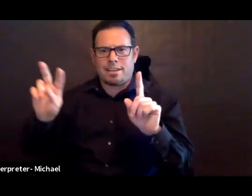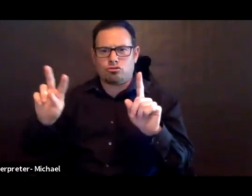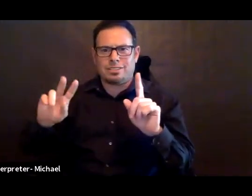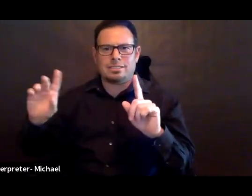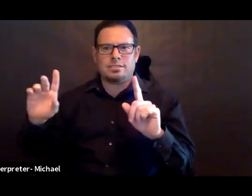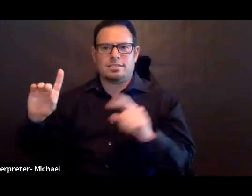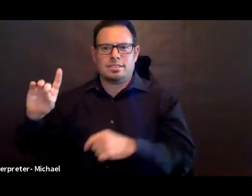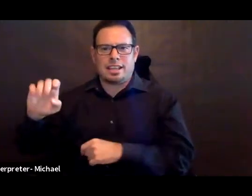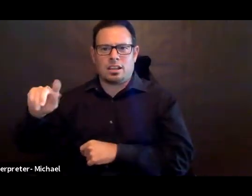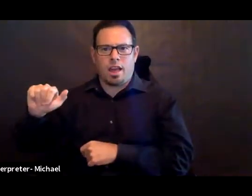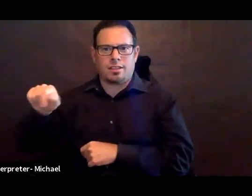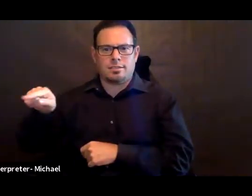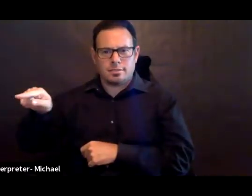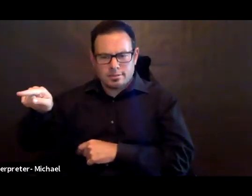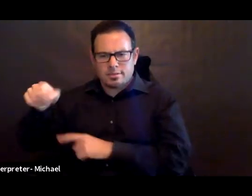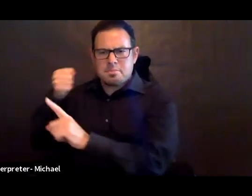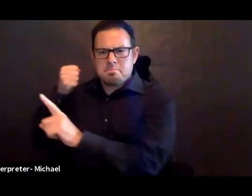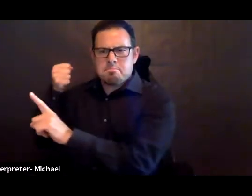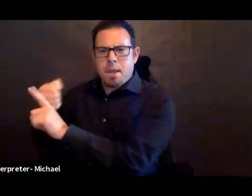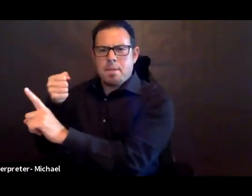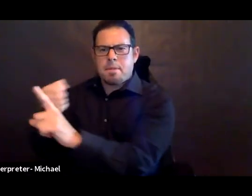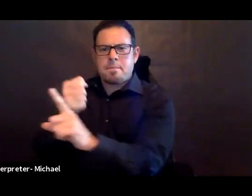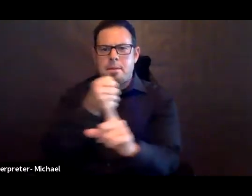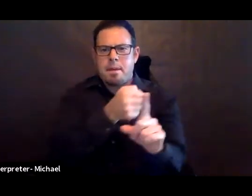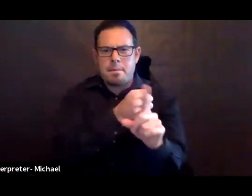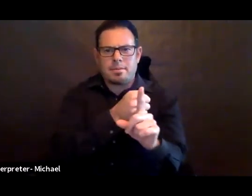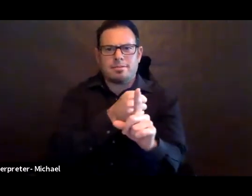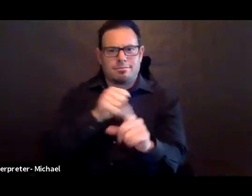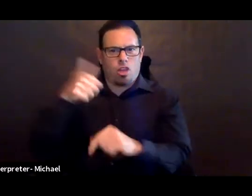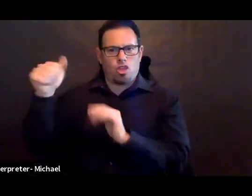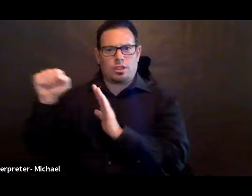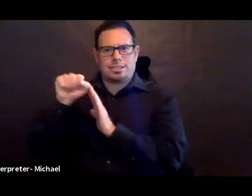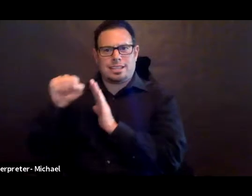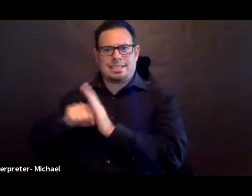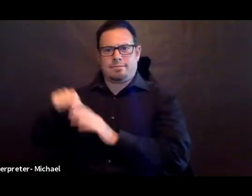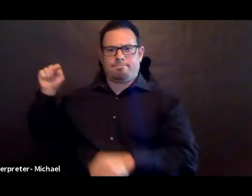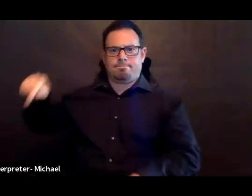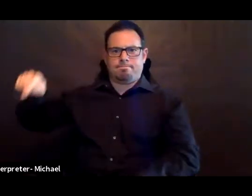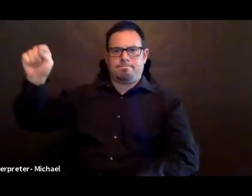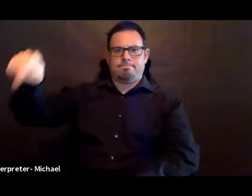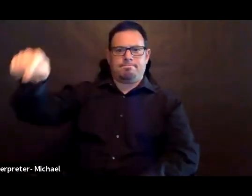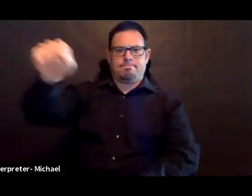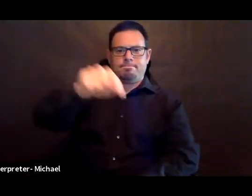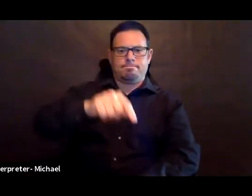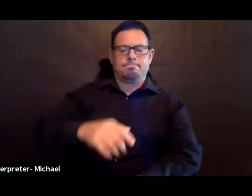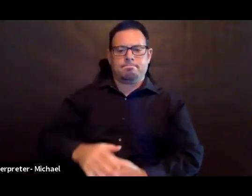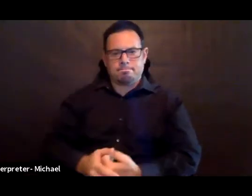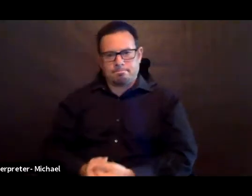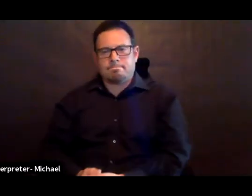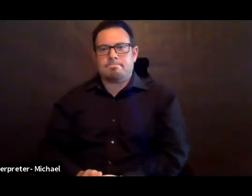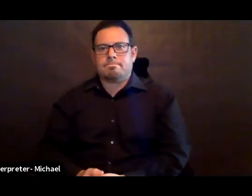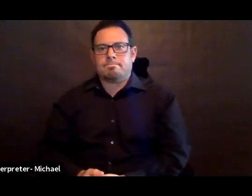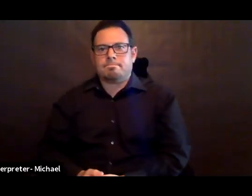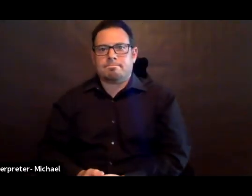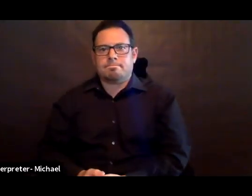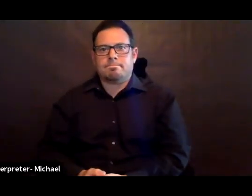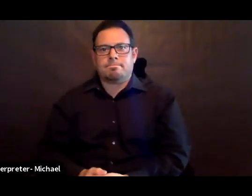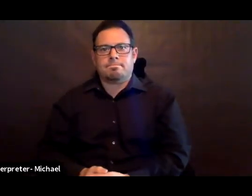we have seen the age of our more severe disease drop over time. So I think